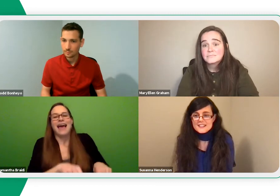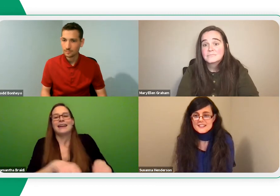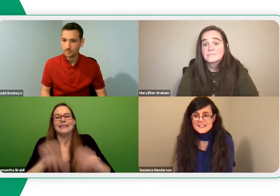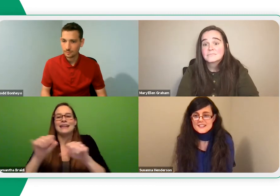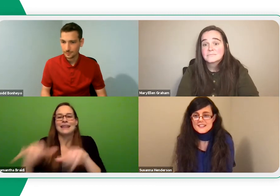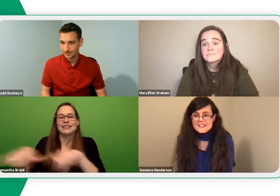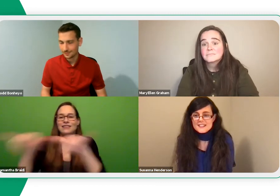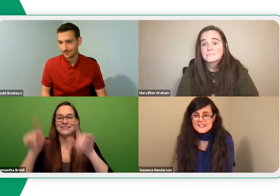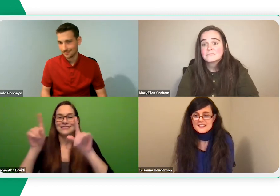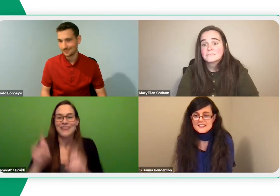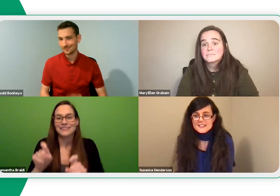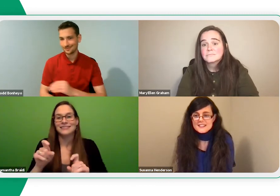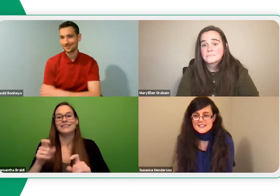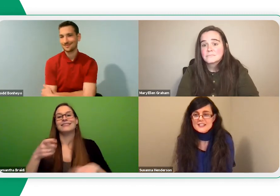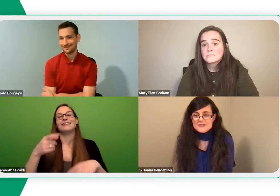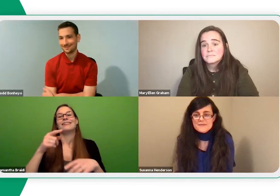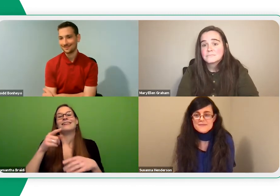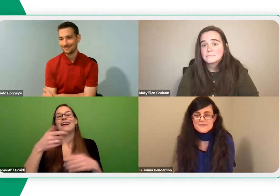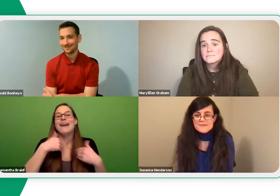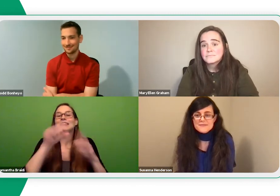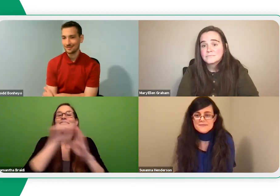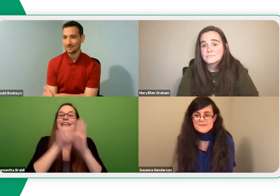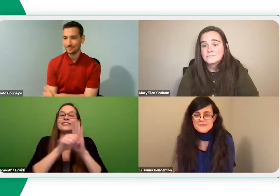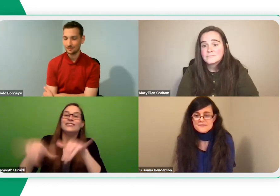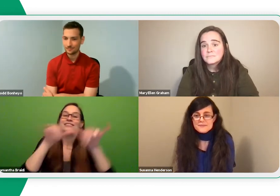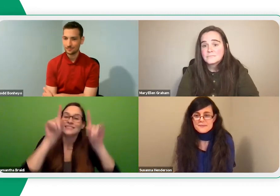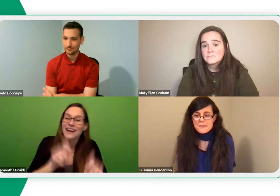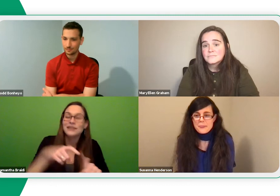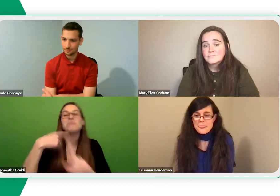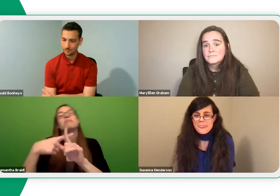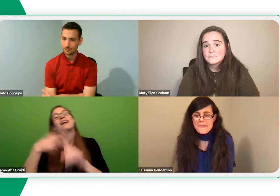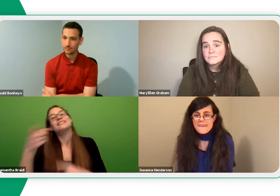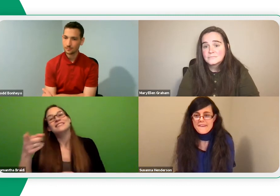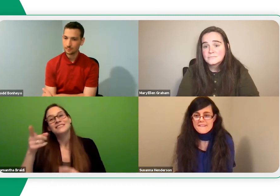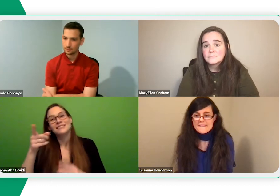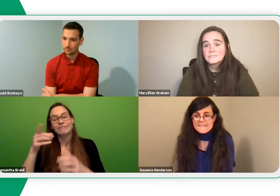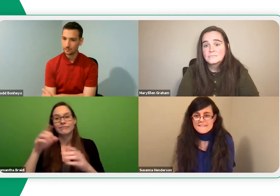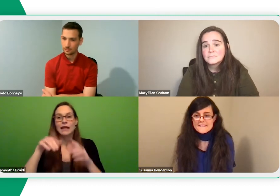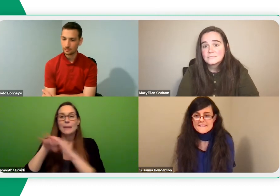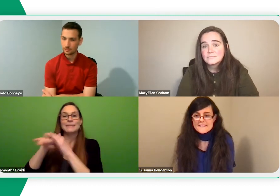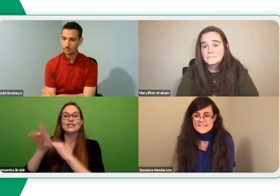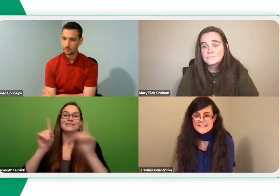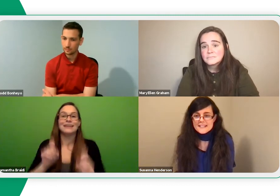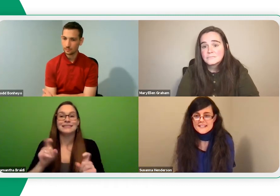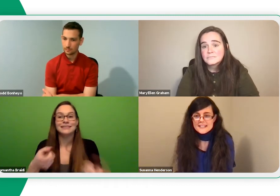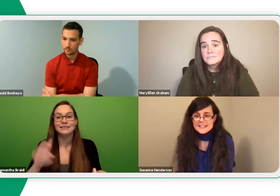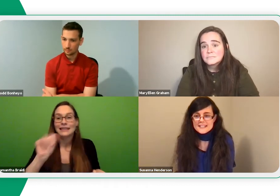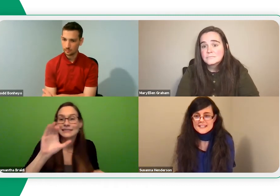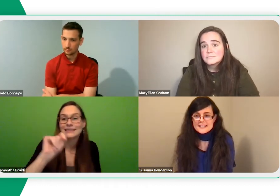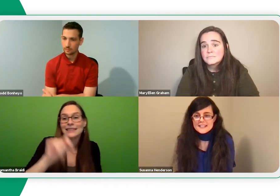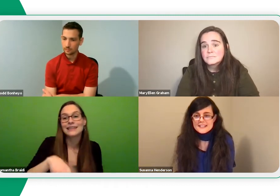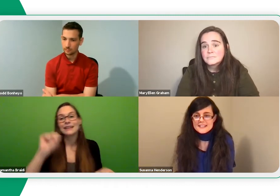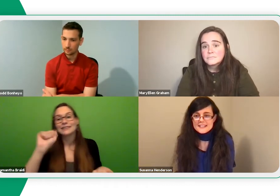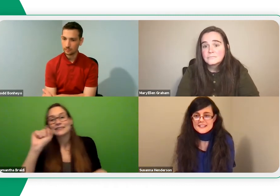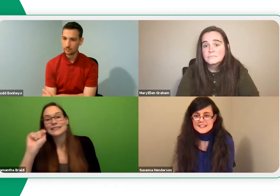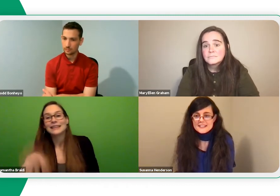has its own requirements and stipulations. We have to teach these kids up to standard so that they meet a